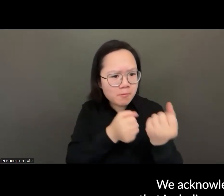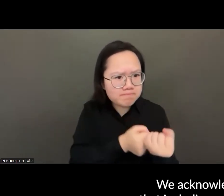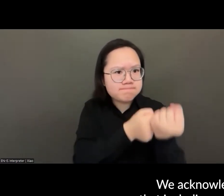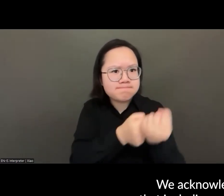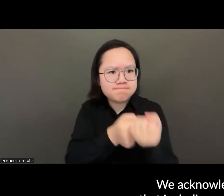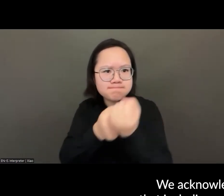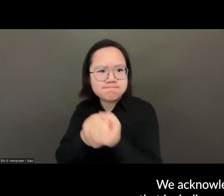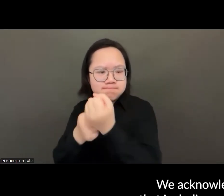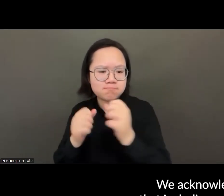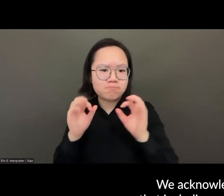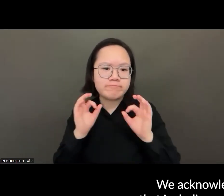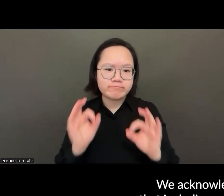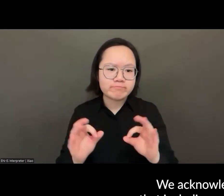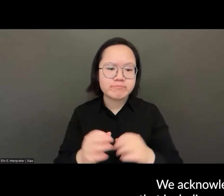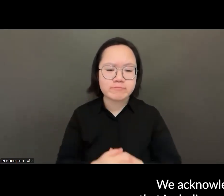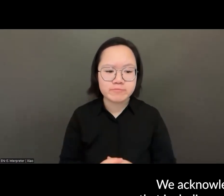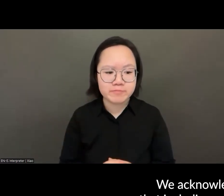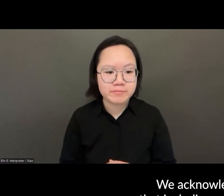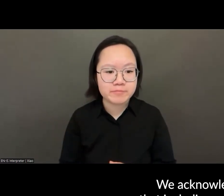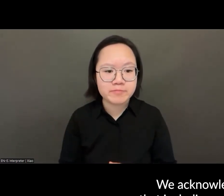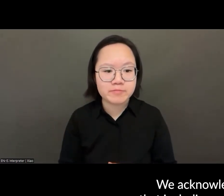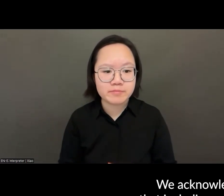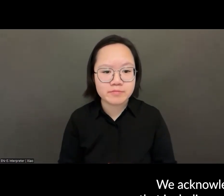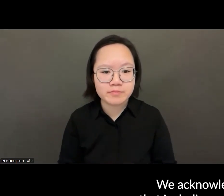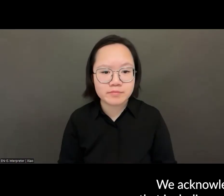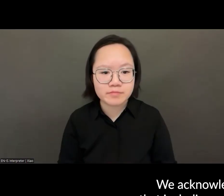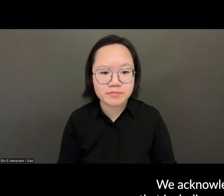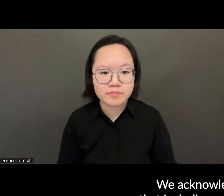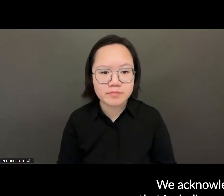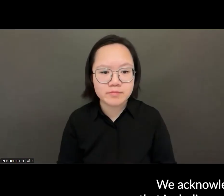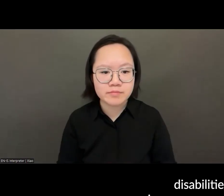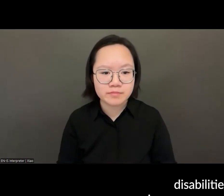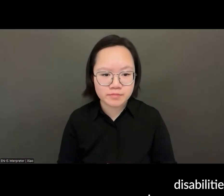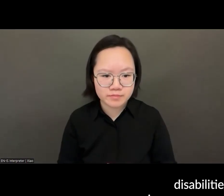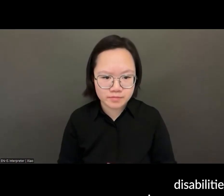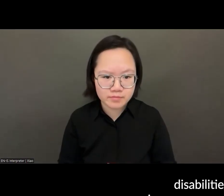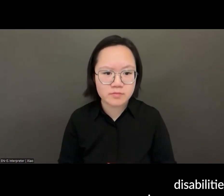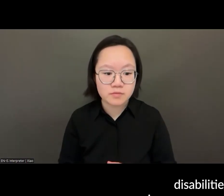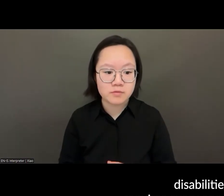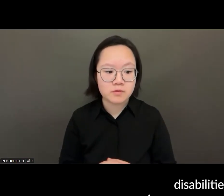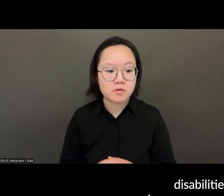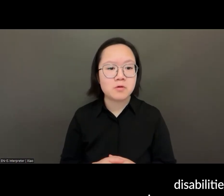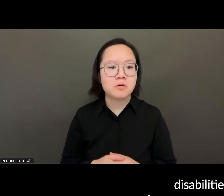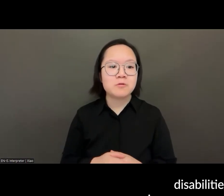we acknowledge, that including people with complex disabilities,